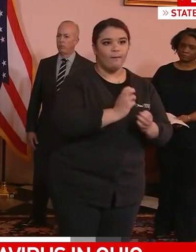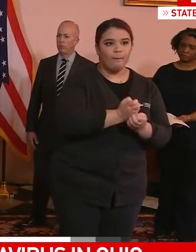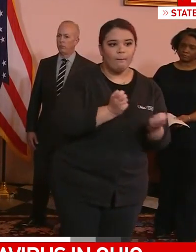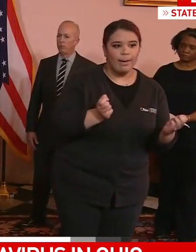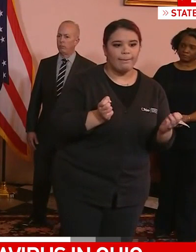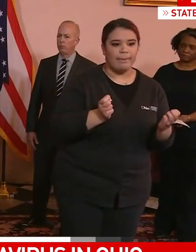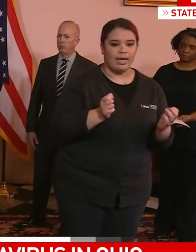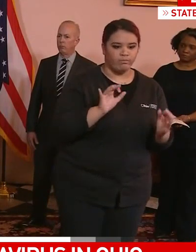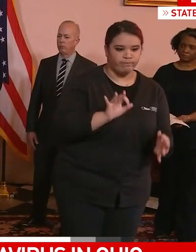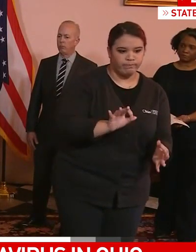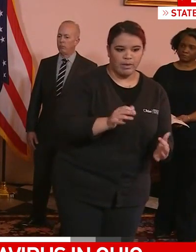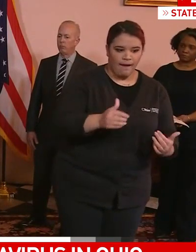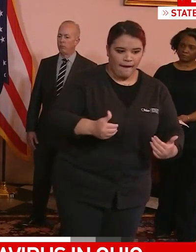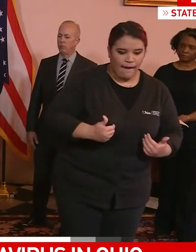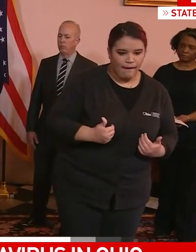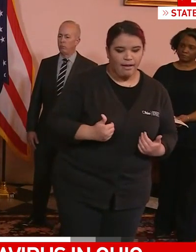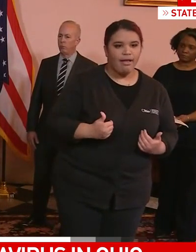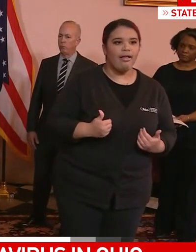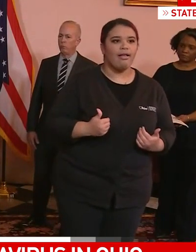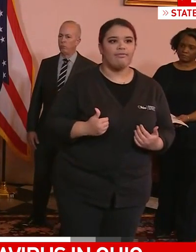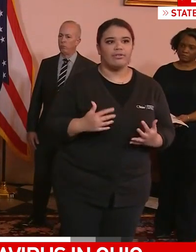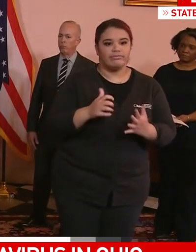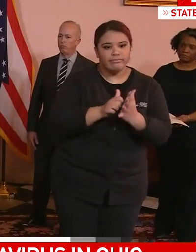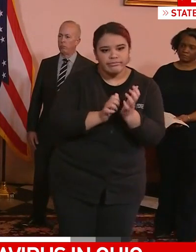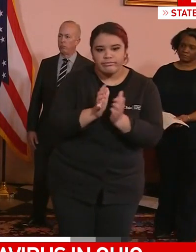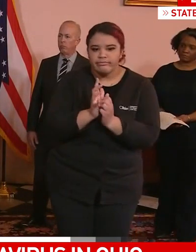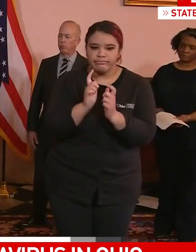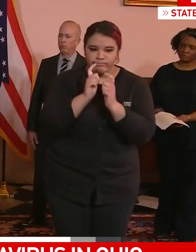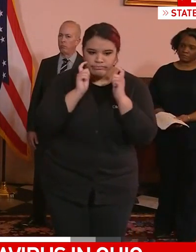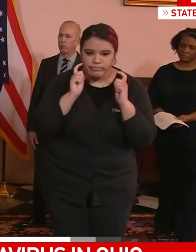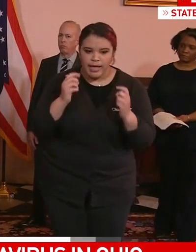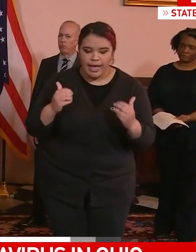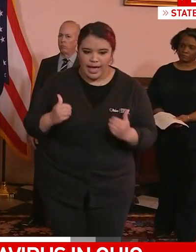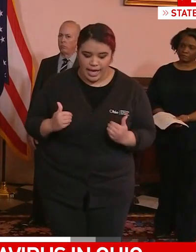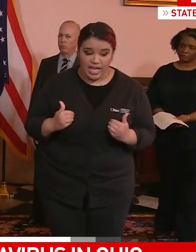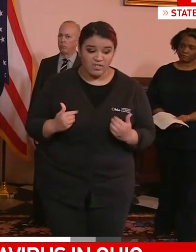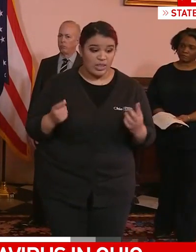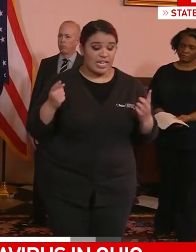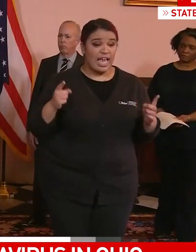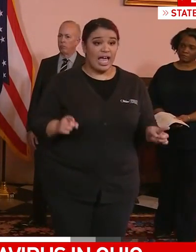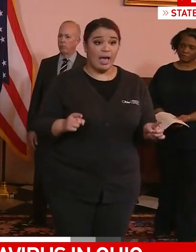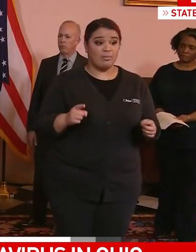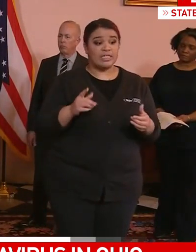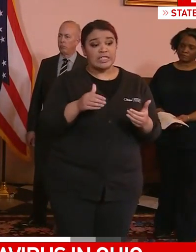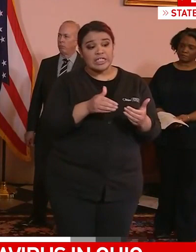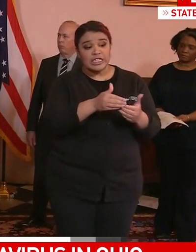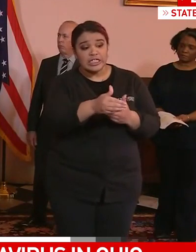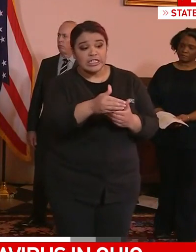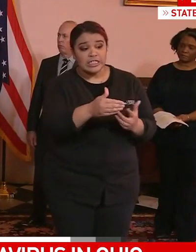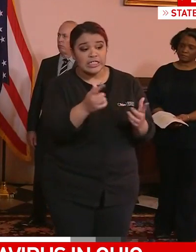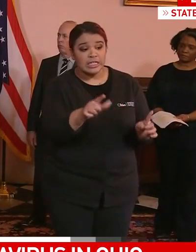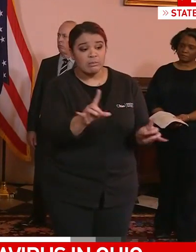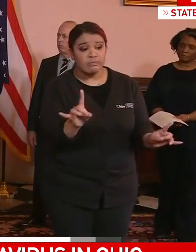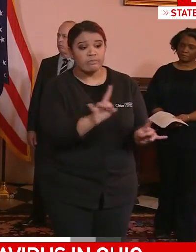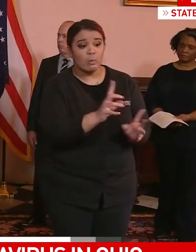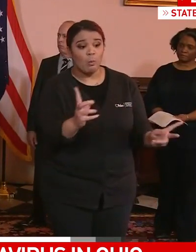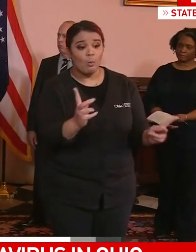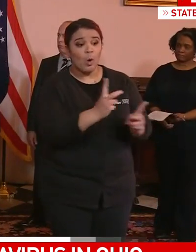equipment that's needed as we move forward into a more difficult time. Dr. Acton?